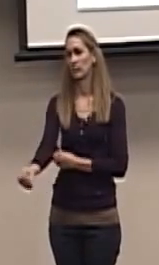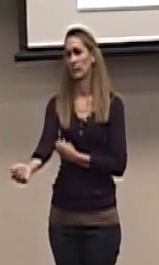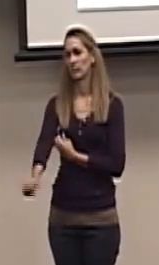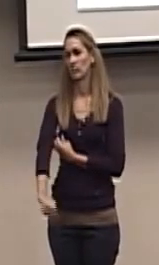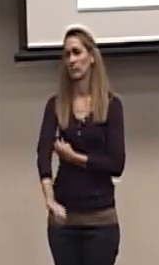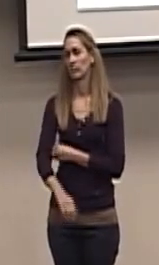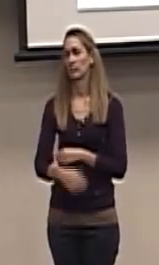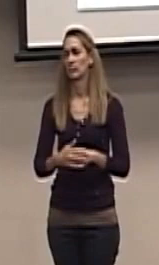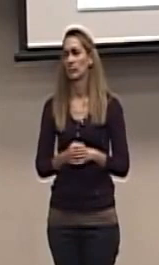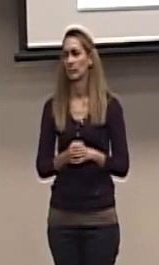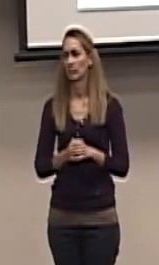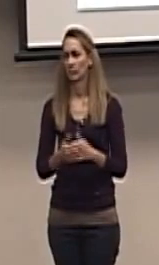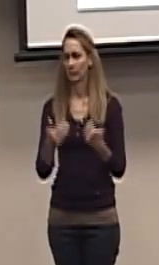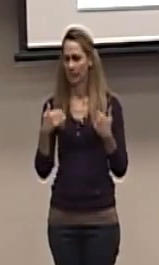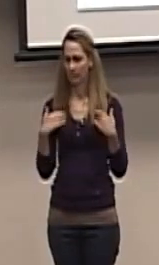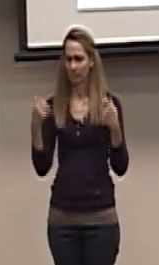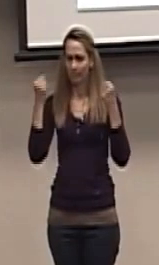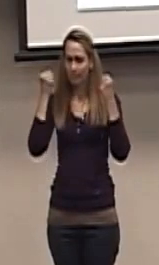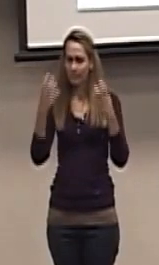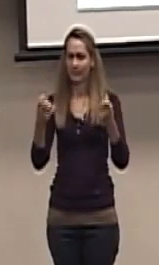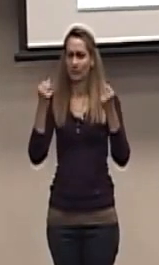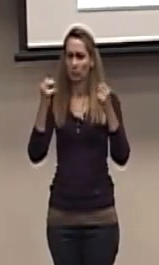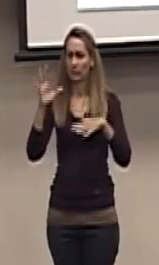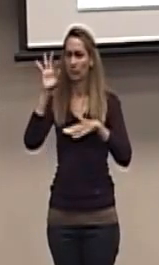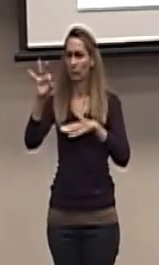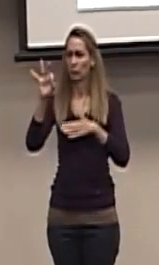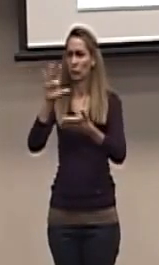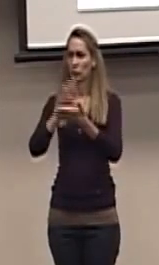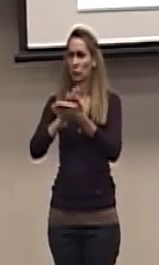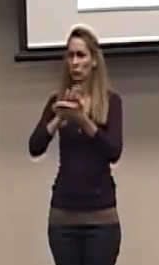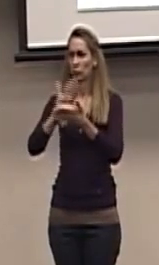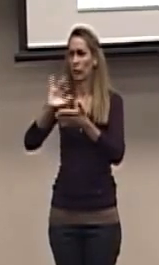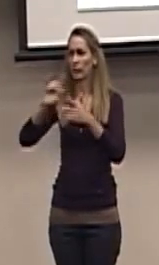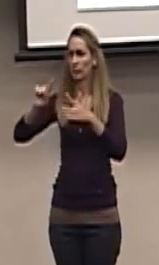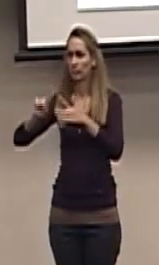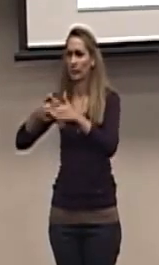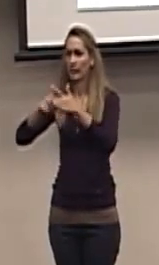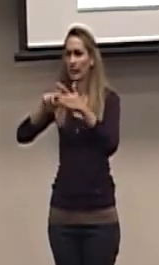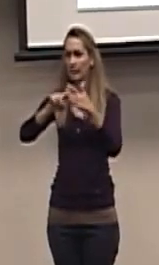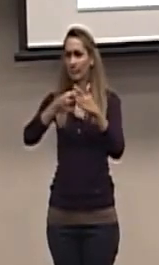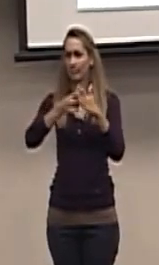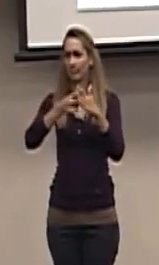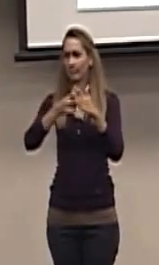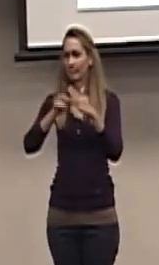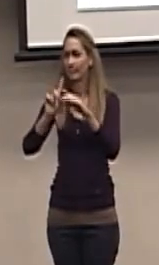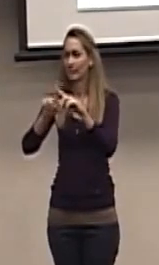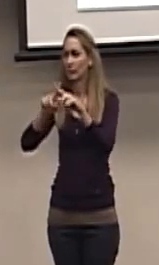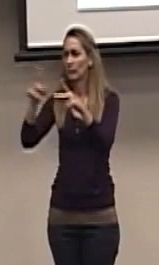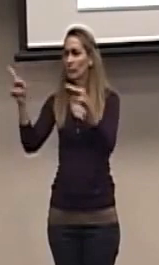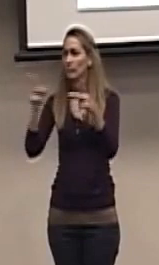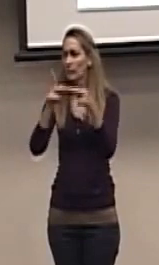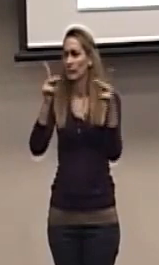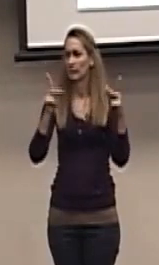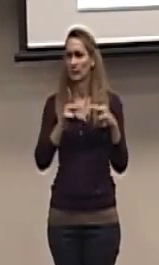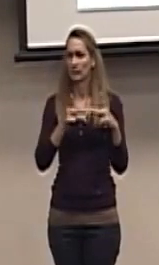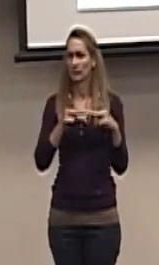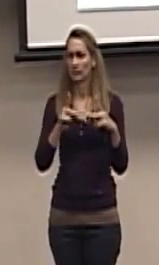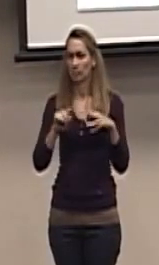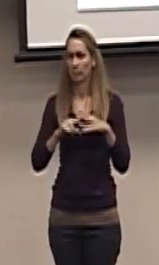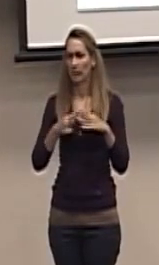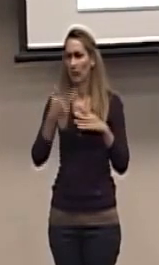We have many preaching schools that have also sprung up as a result of initiative of Ghana Bible